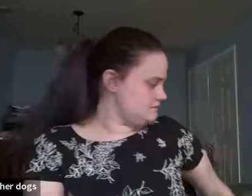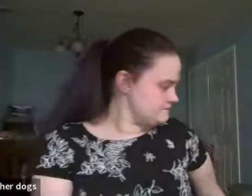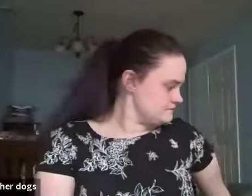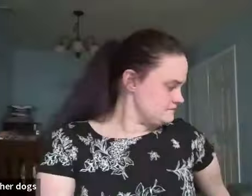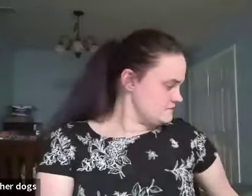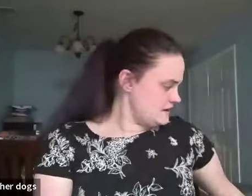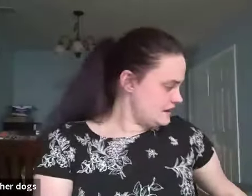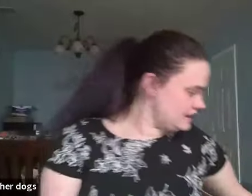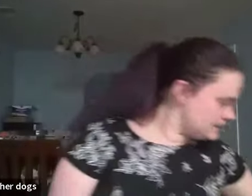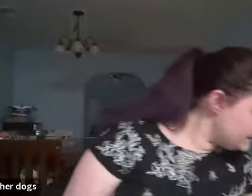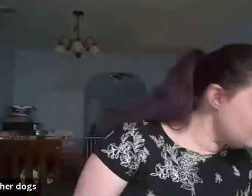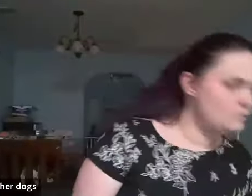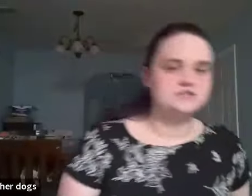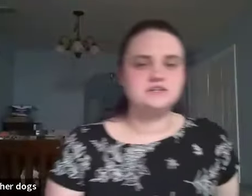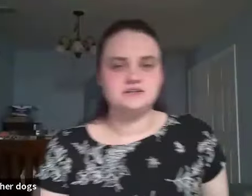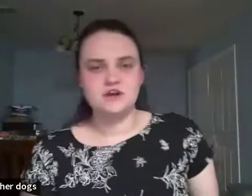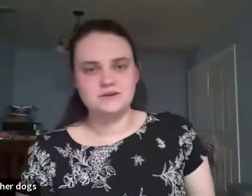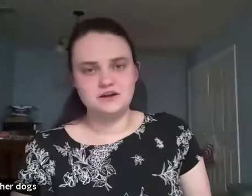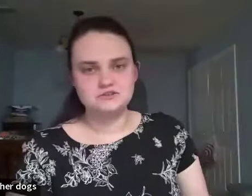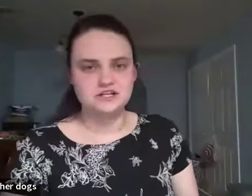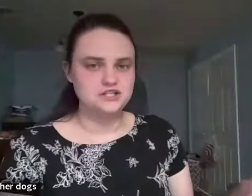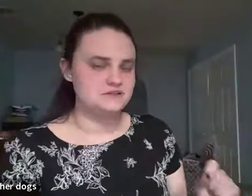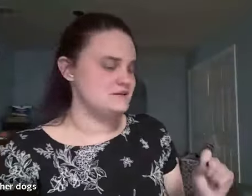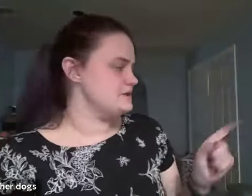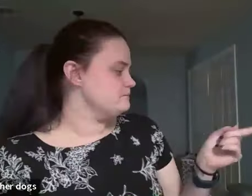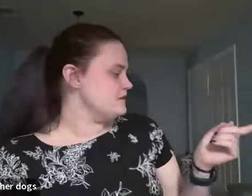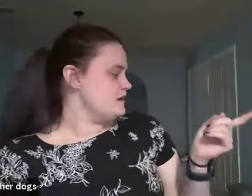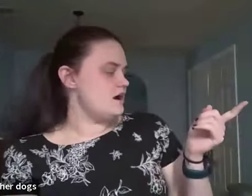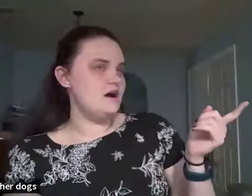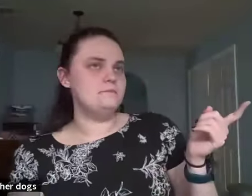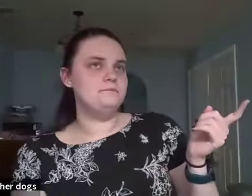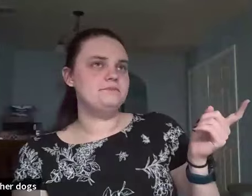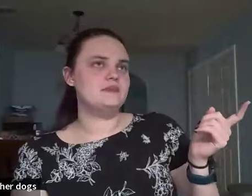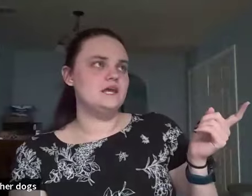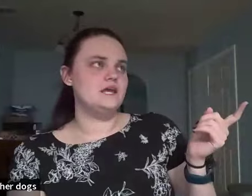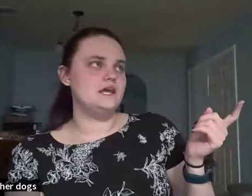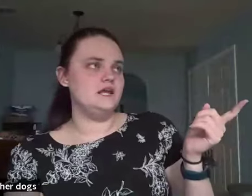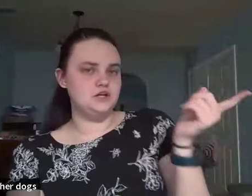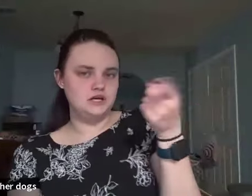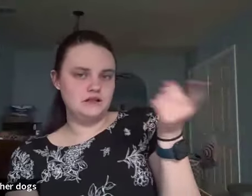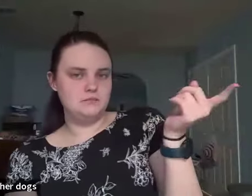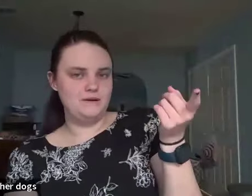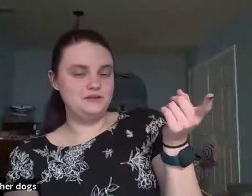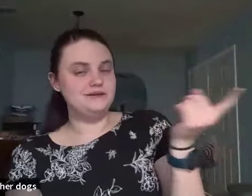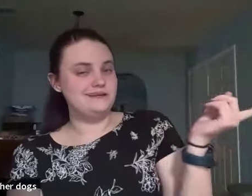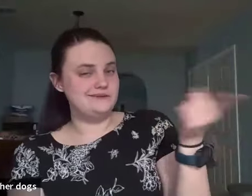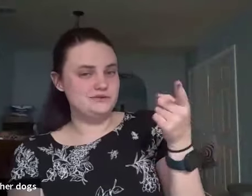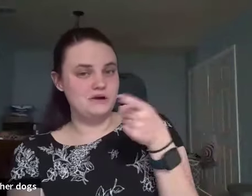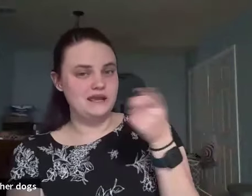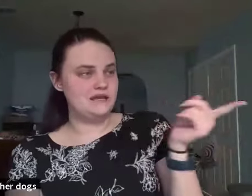Okay. And what you're going to do, sorry, my dog was trying to chew on something. Um, you're going to like point, you can either do one hand